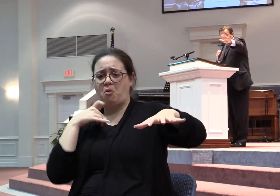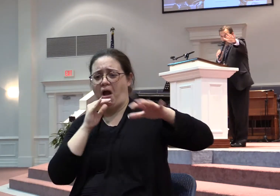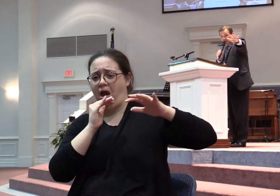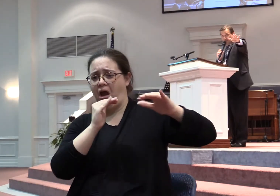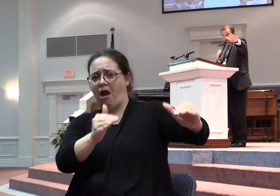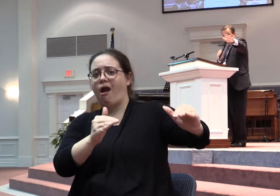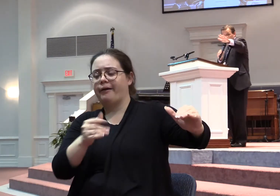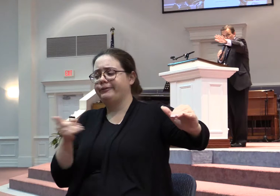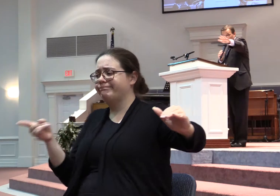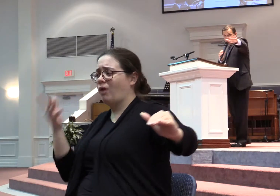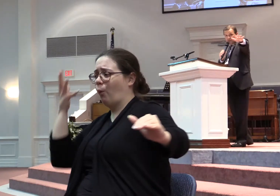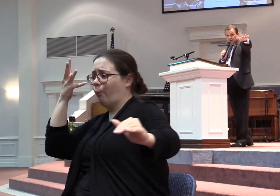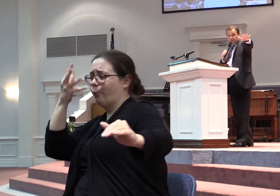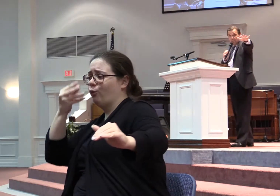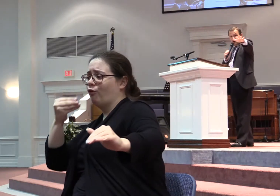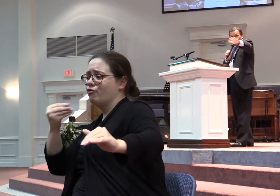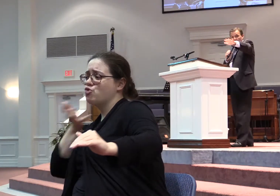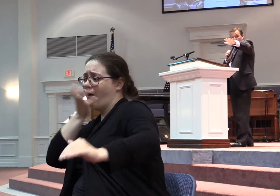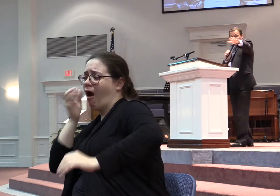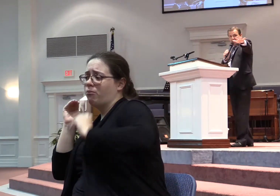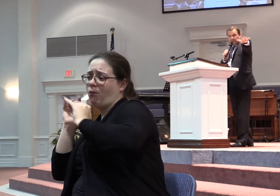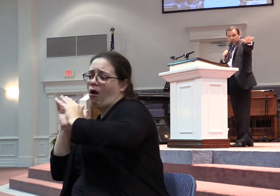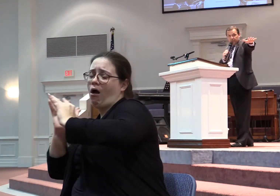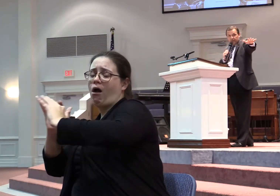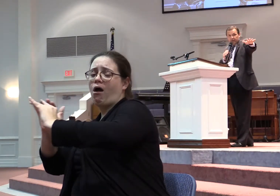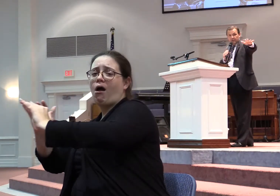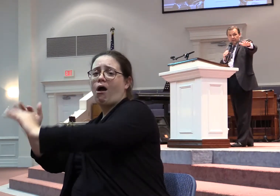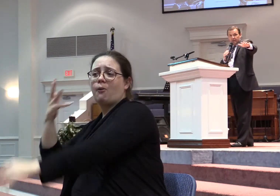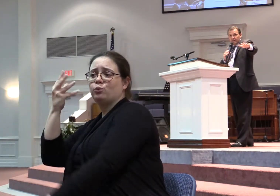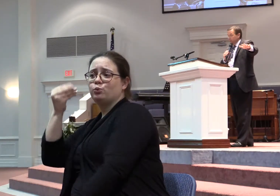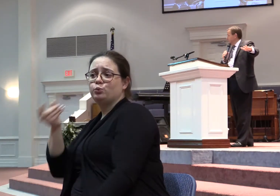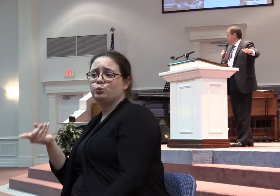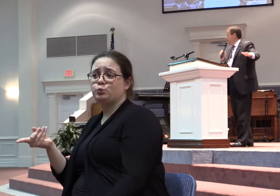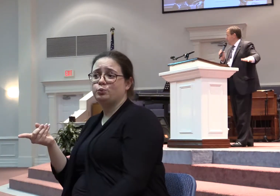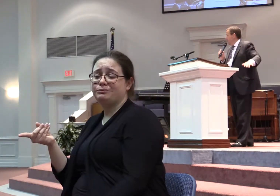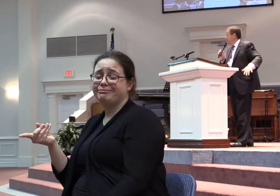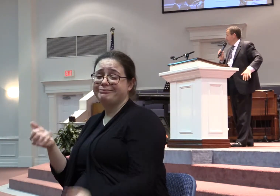beautiful green grass, well-watered plains over here.